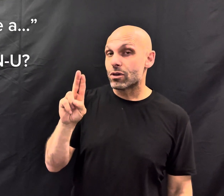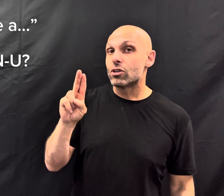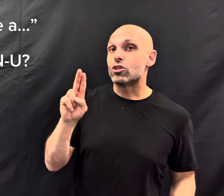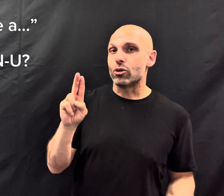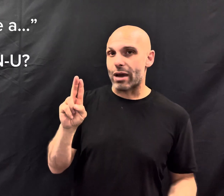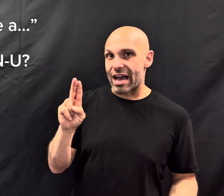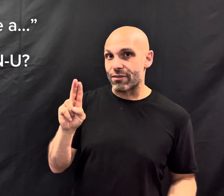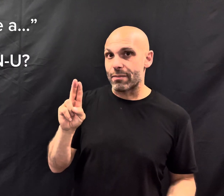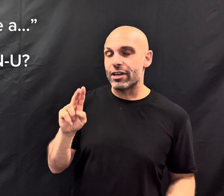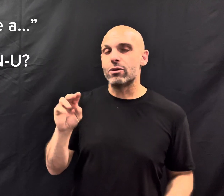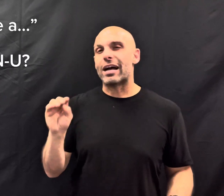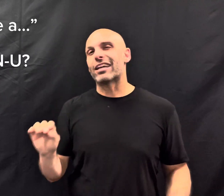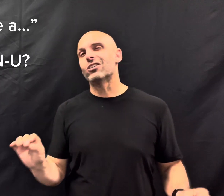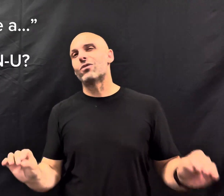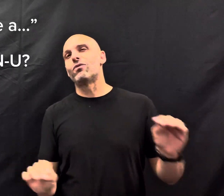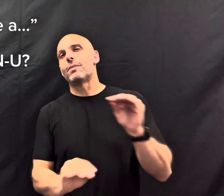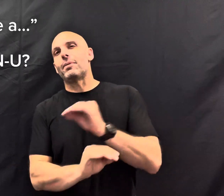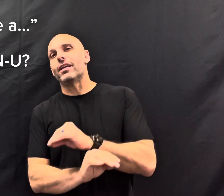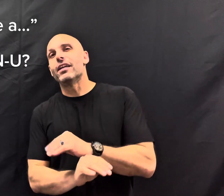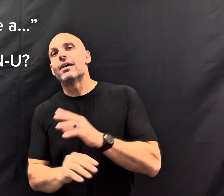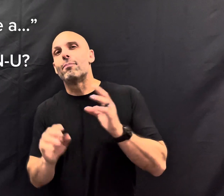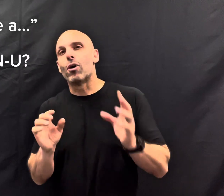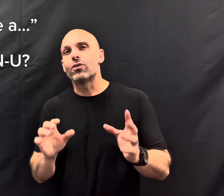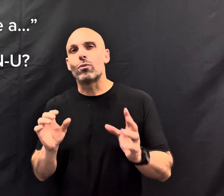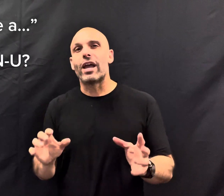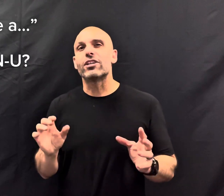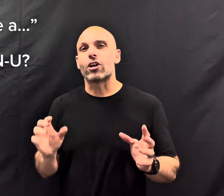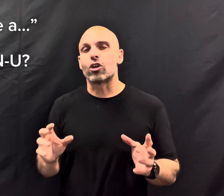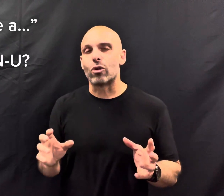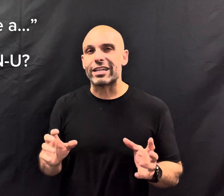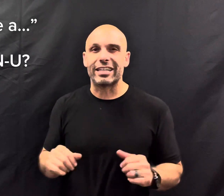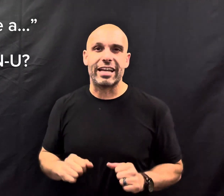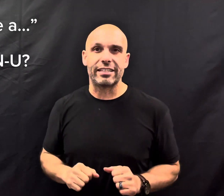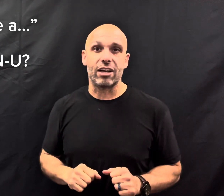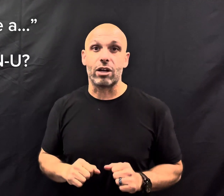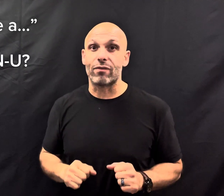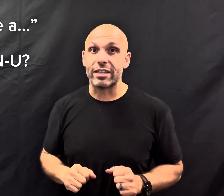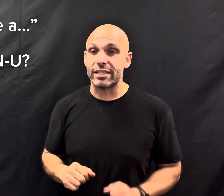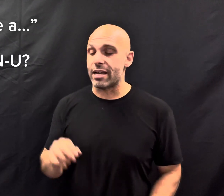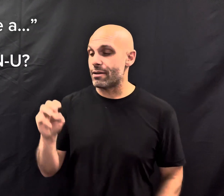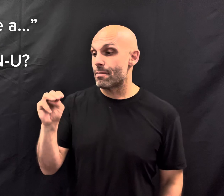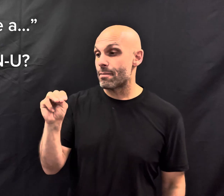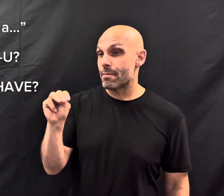do you have a menu? I can also flip it. Both ways are correct in ASL. If I sign,